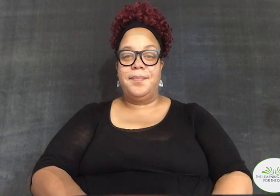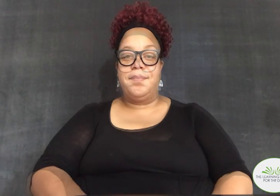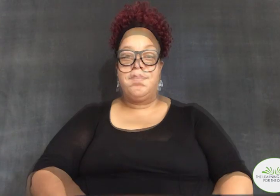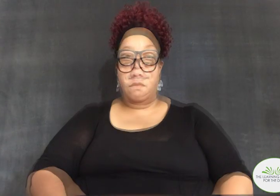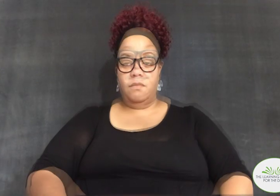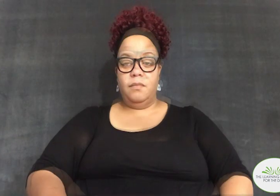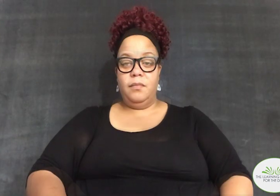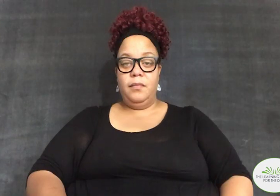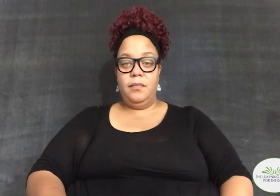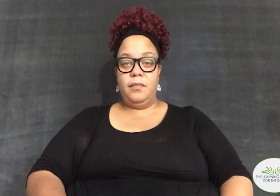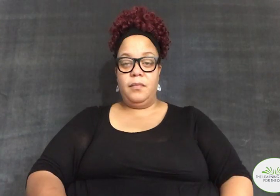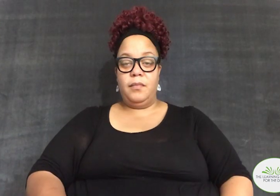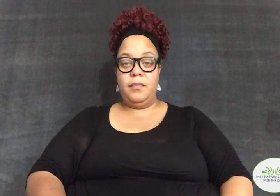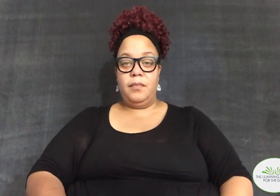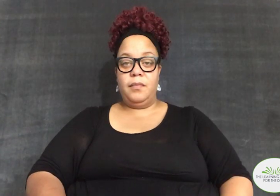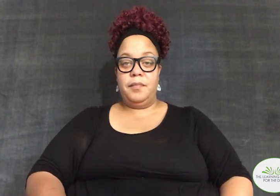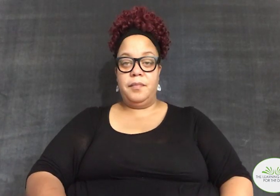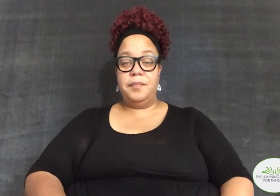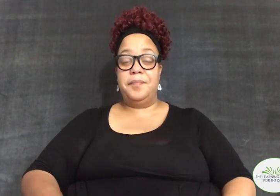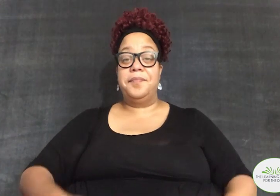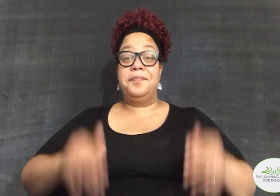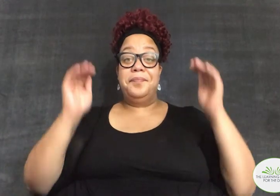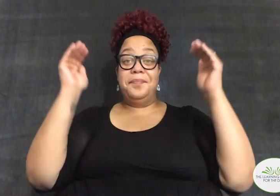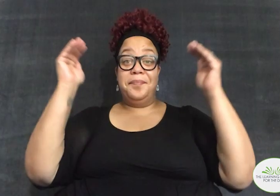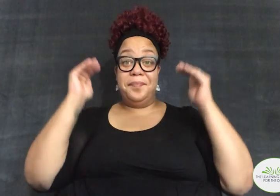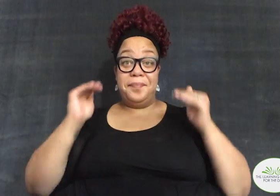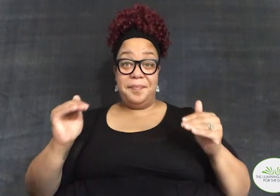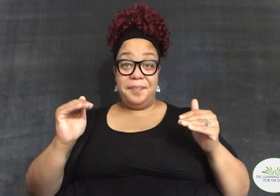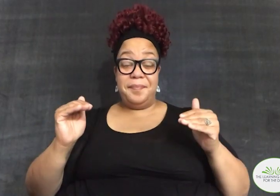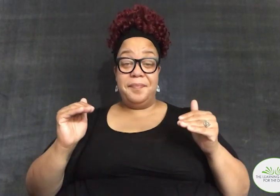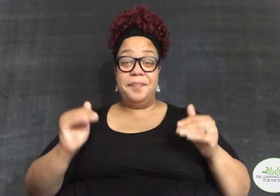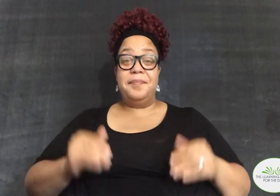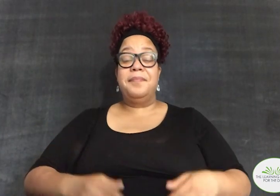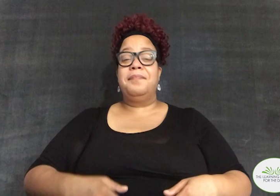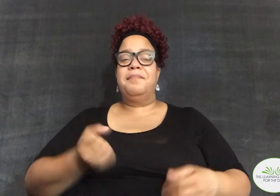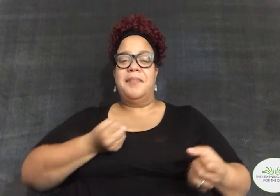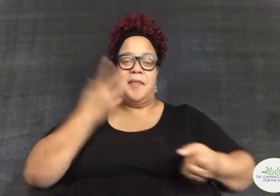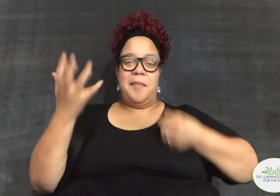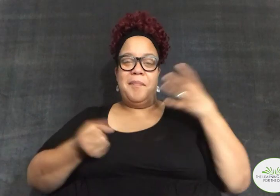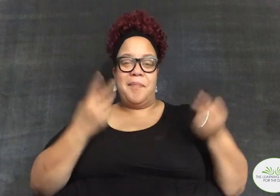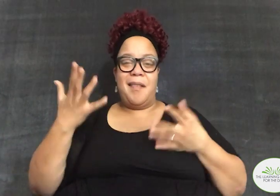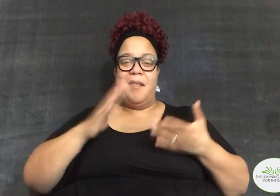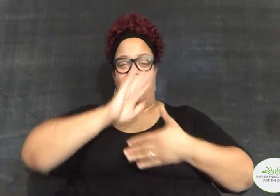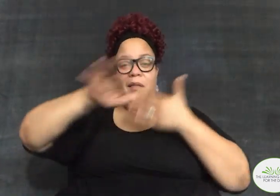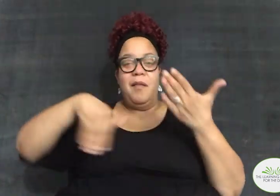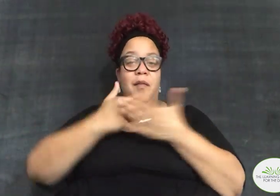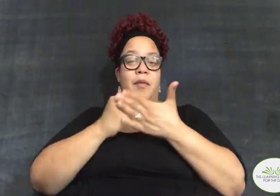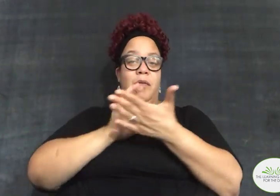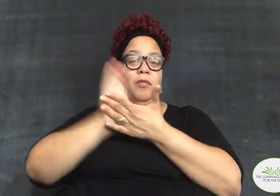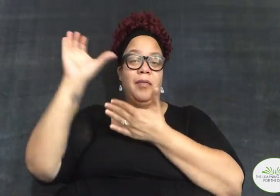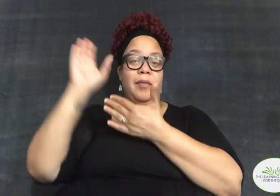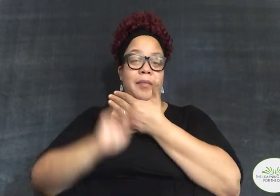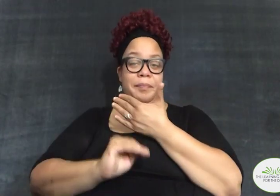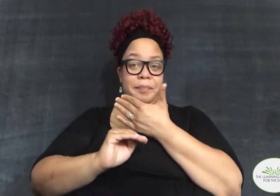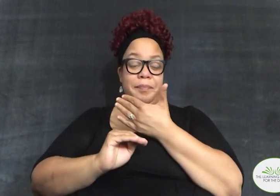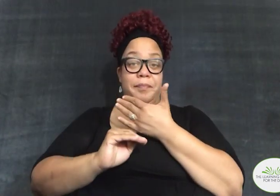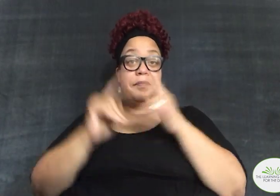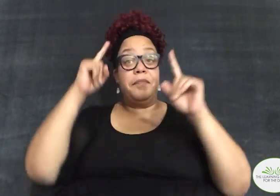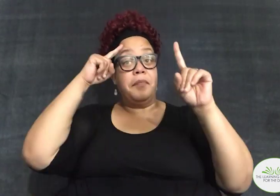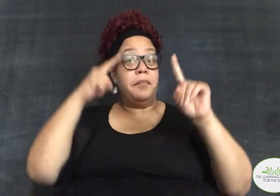We will do this by assessing and proposing changes to TLC's hiring practices to diversify equity.